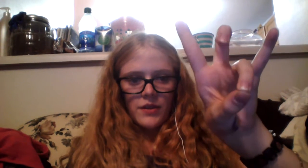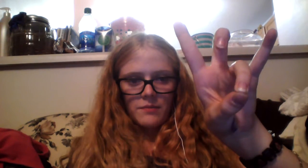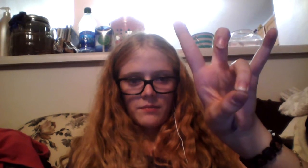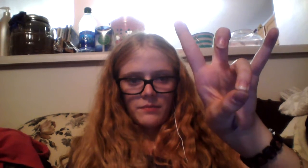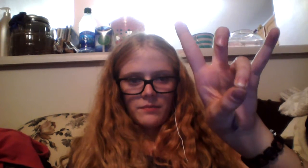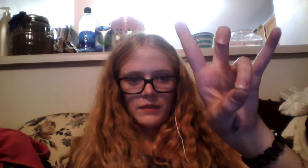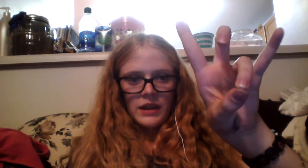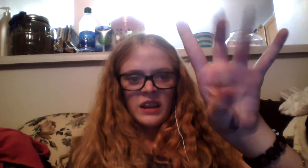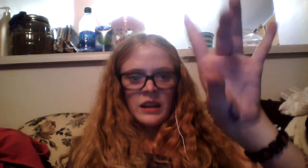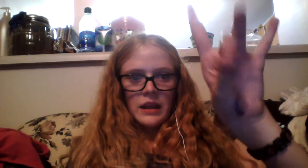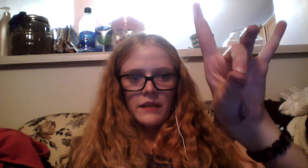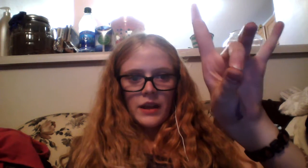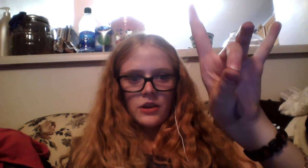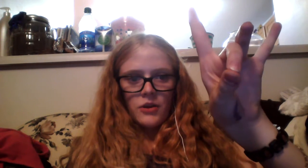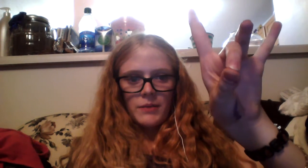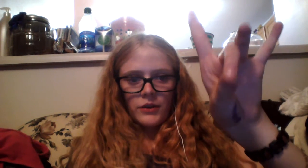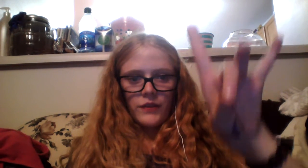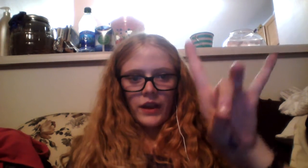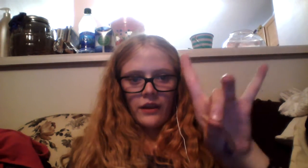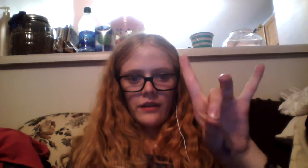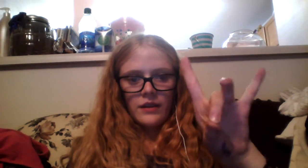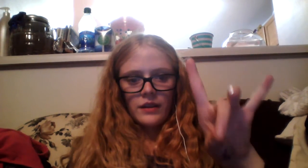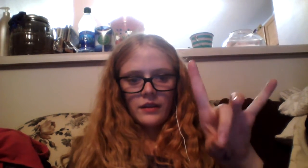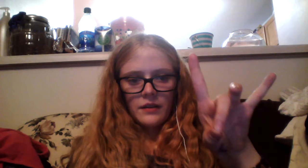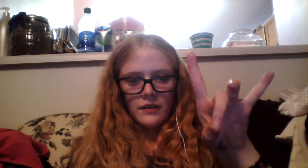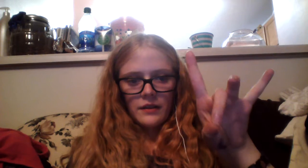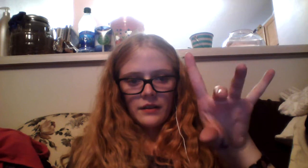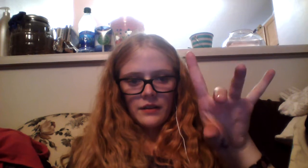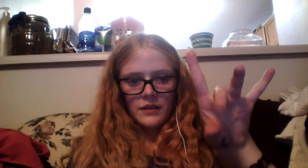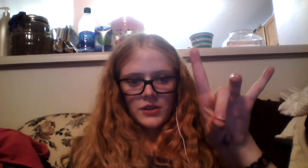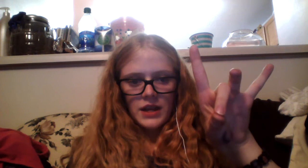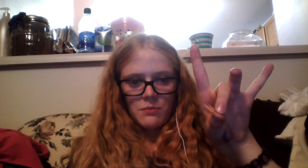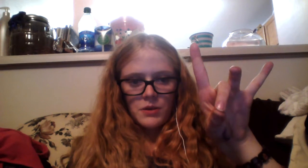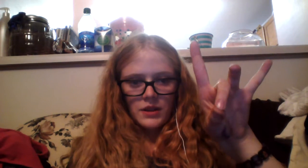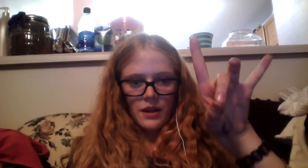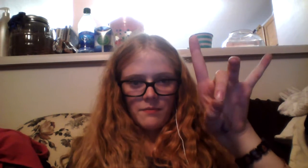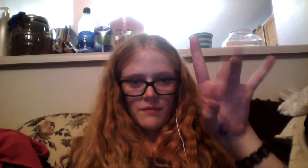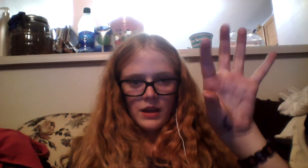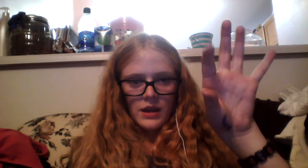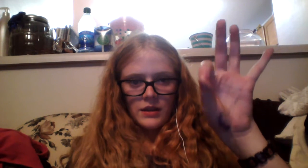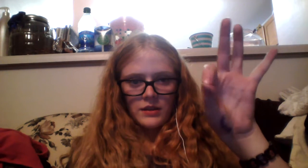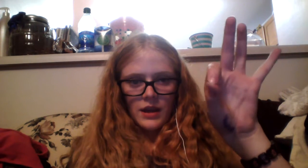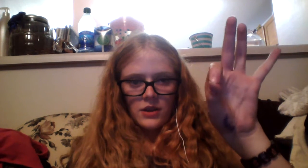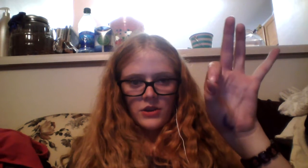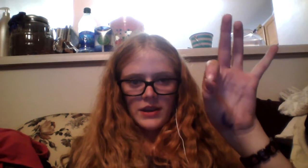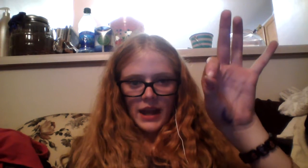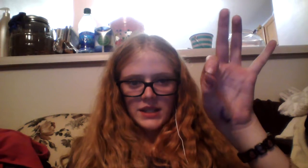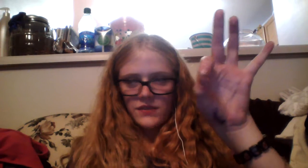thumb, and then your middle finger, just tap your thumb, then your index